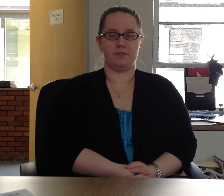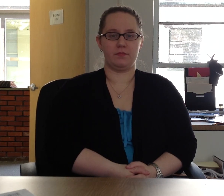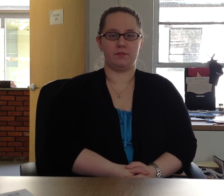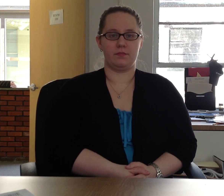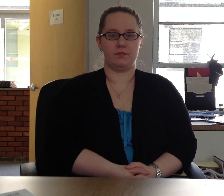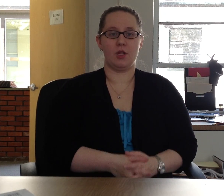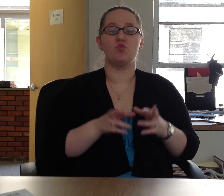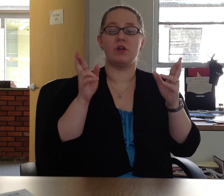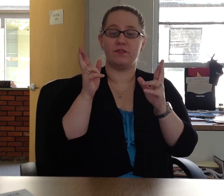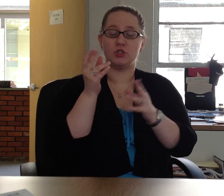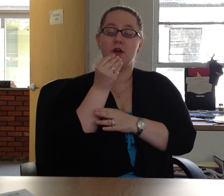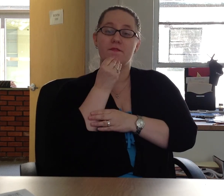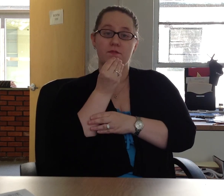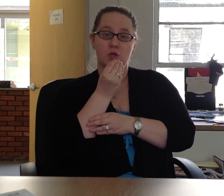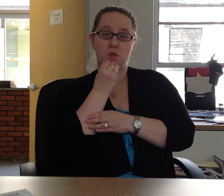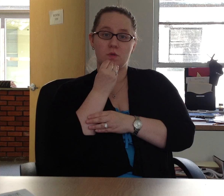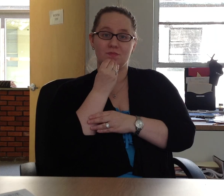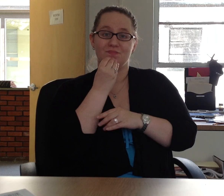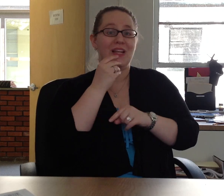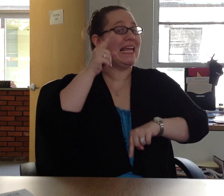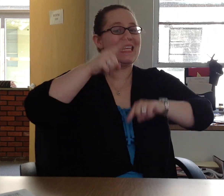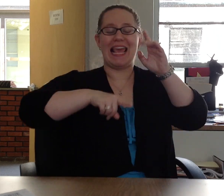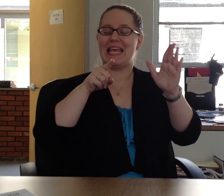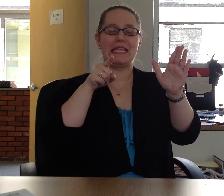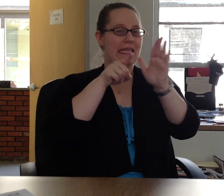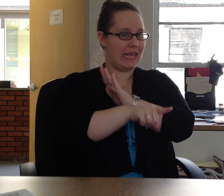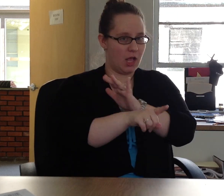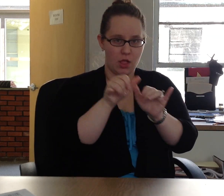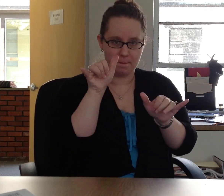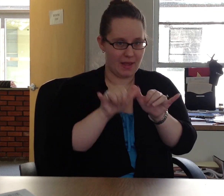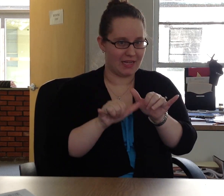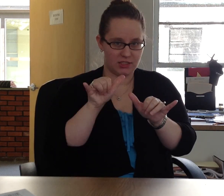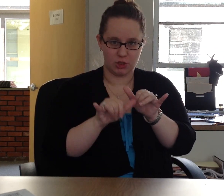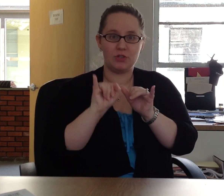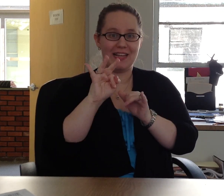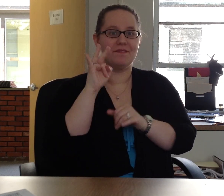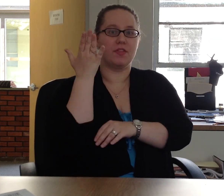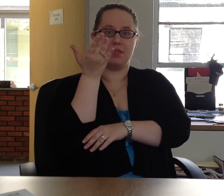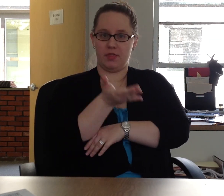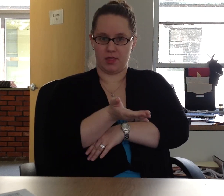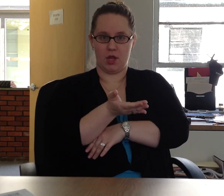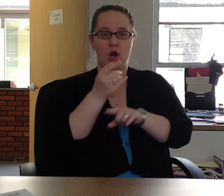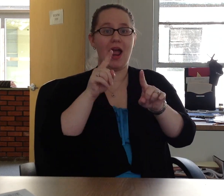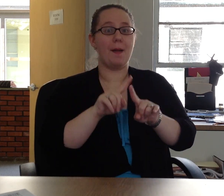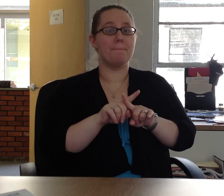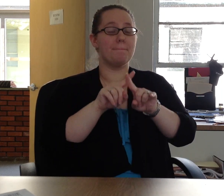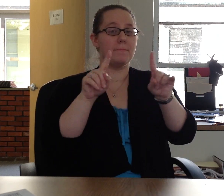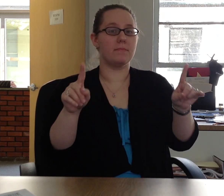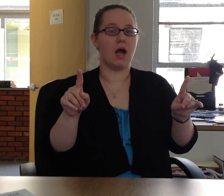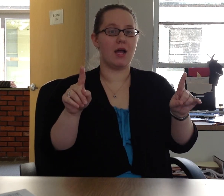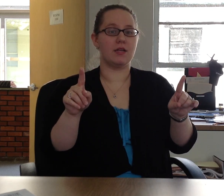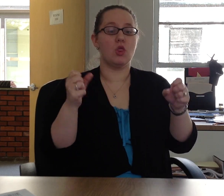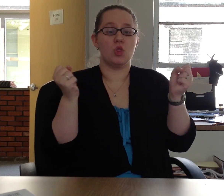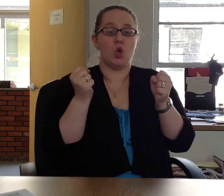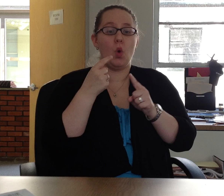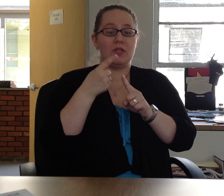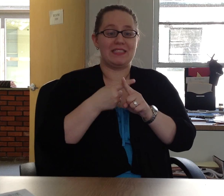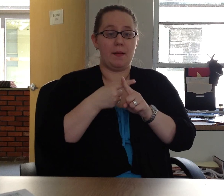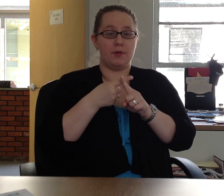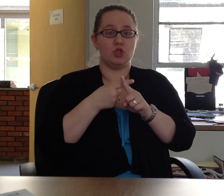Refrigerating foods does not kill the bacteria already present in them, but cold temperatures of 0